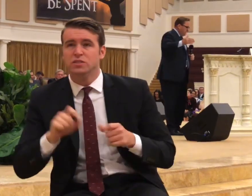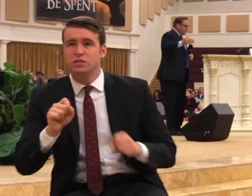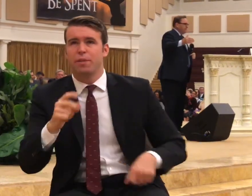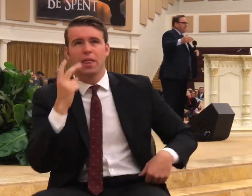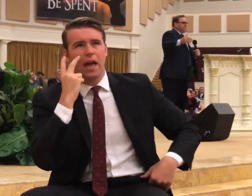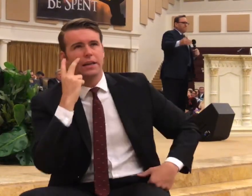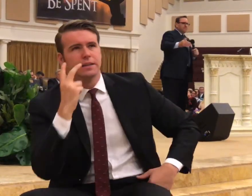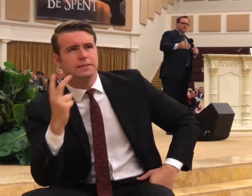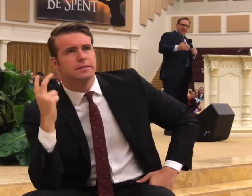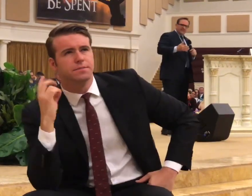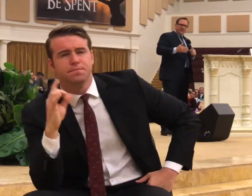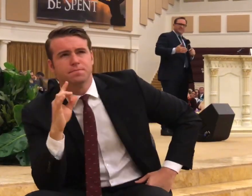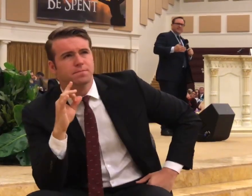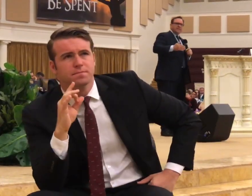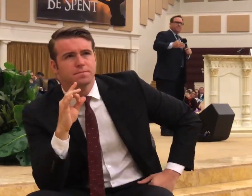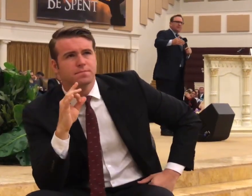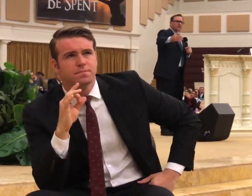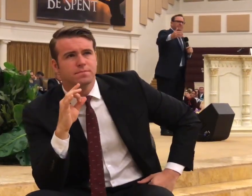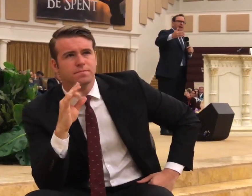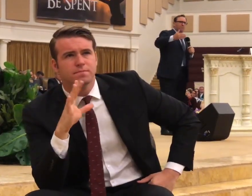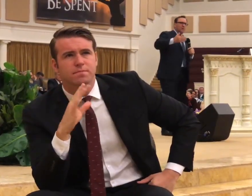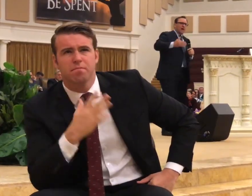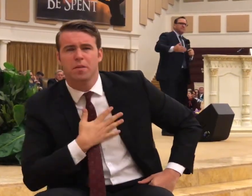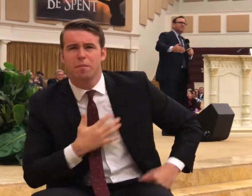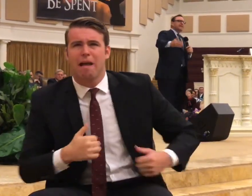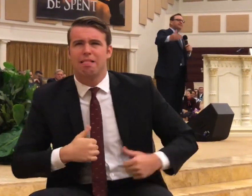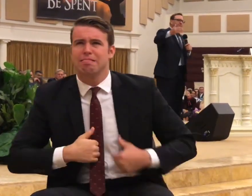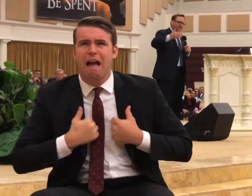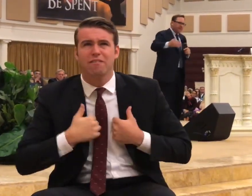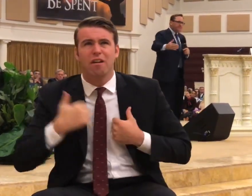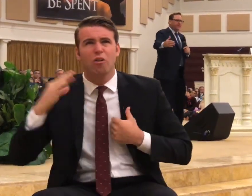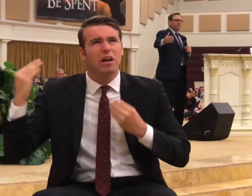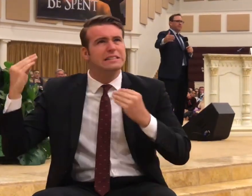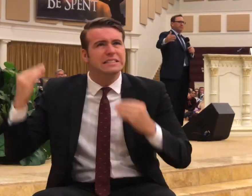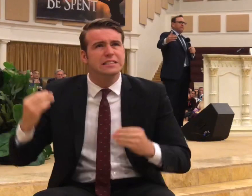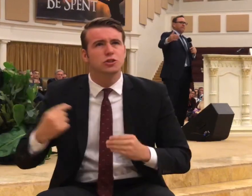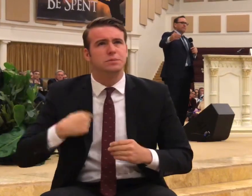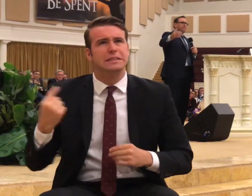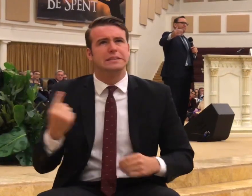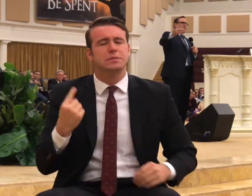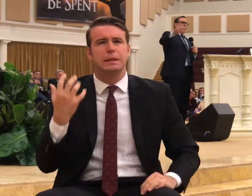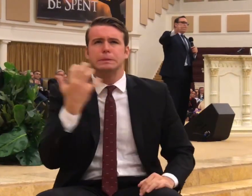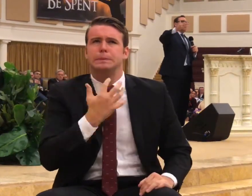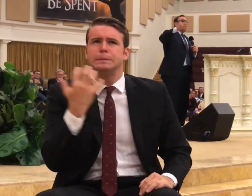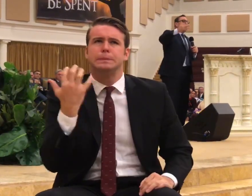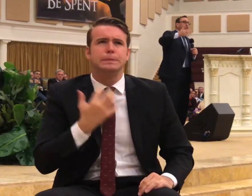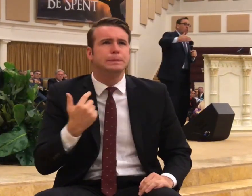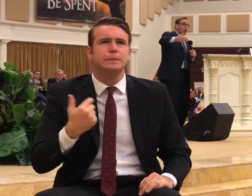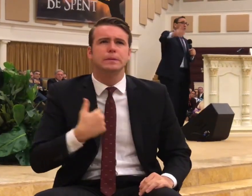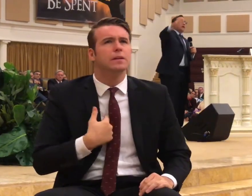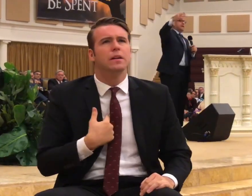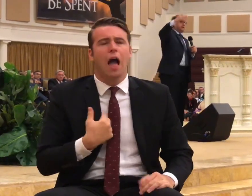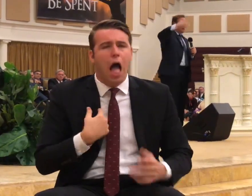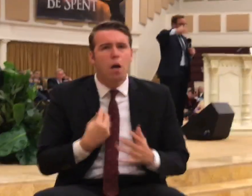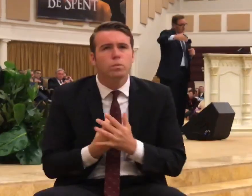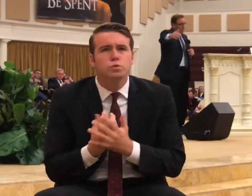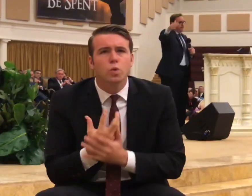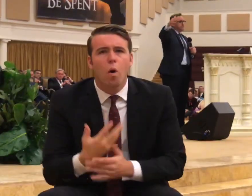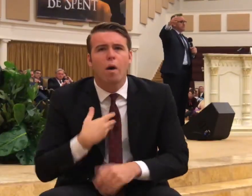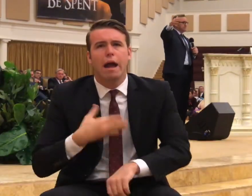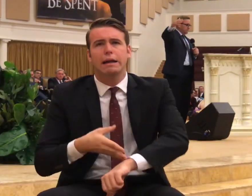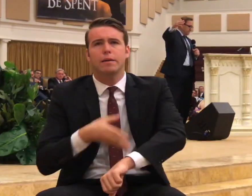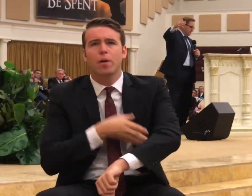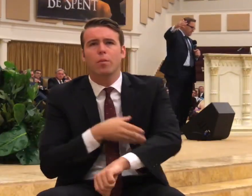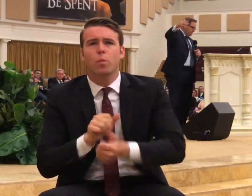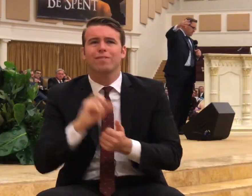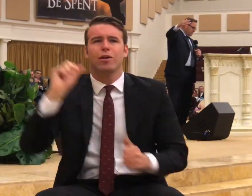how it was kind of an extended period of time where God was teaching me something. And I was growing in